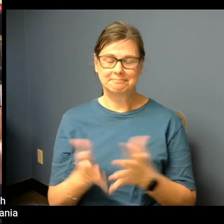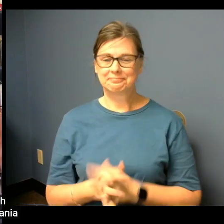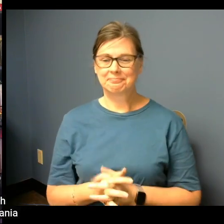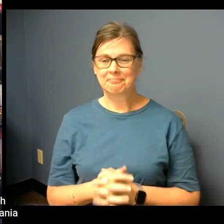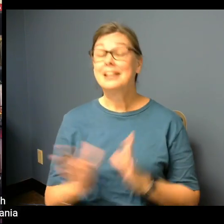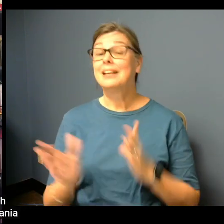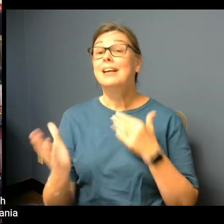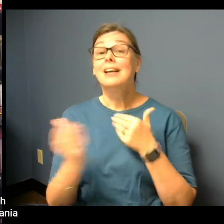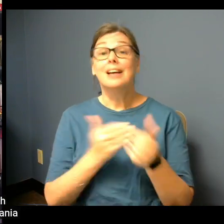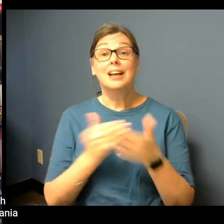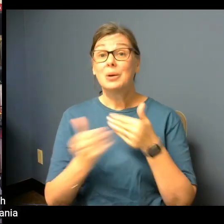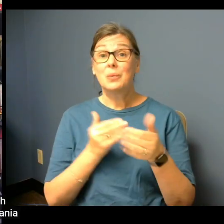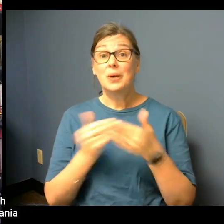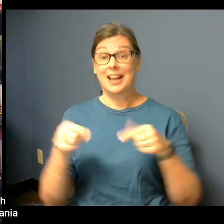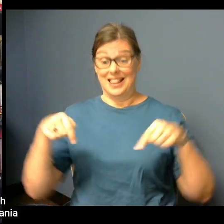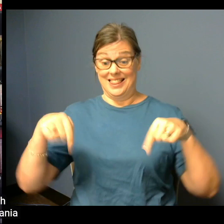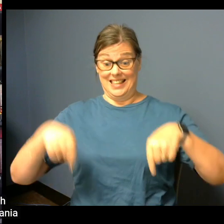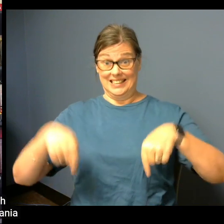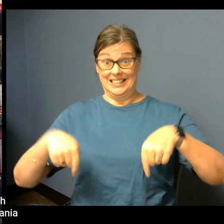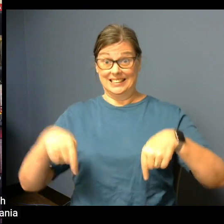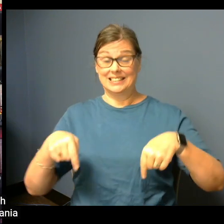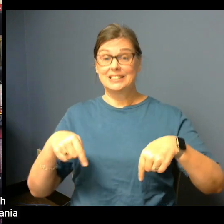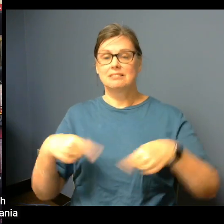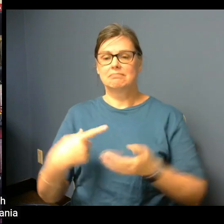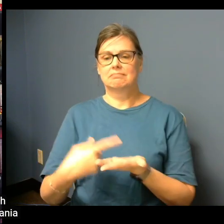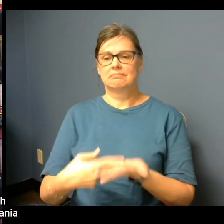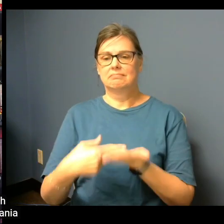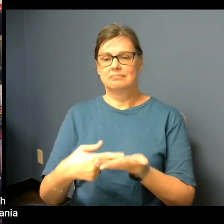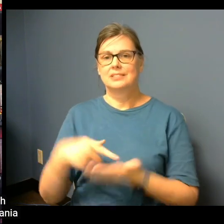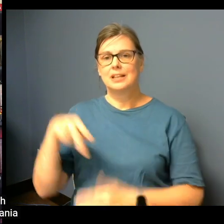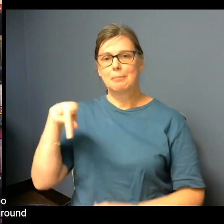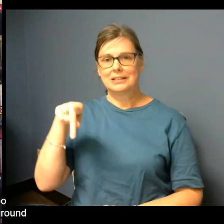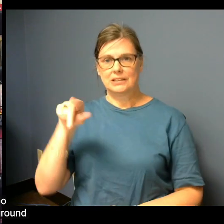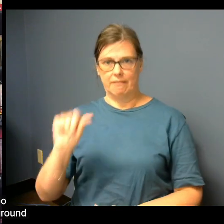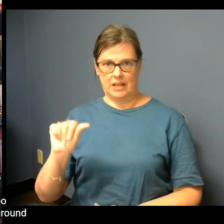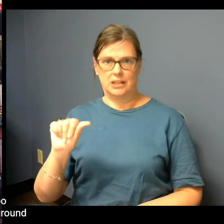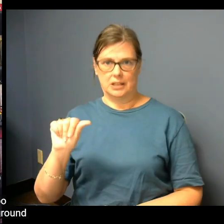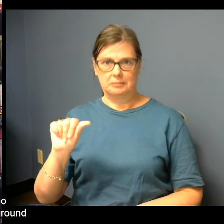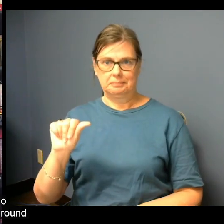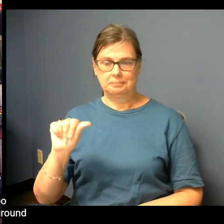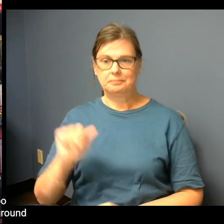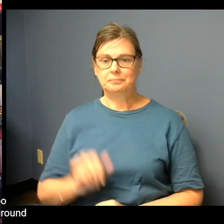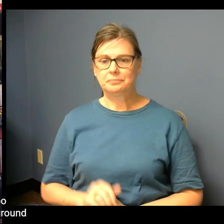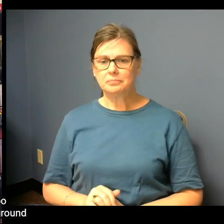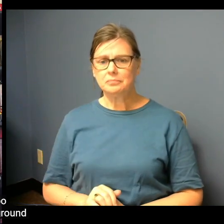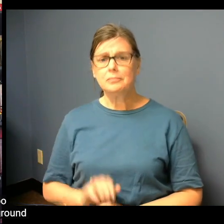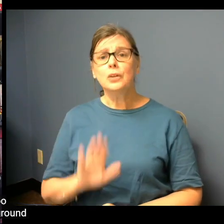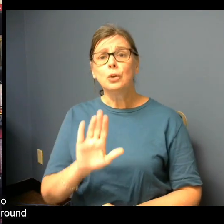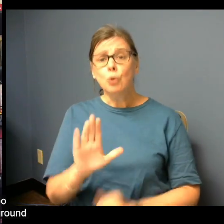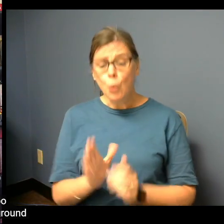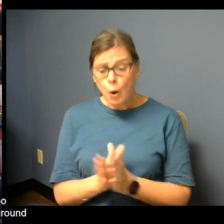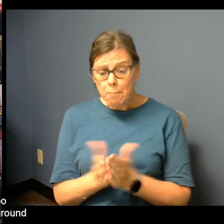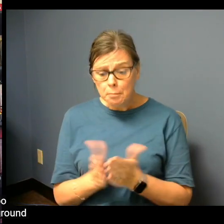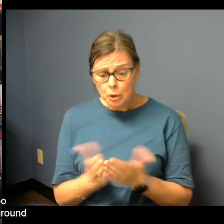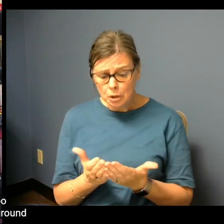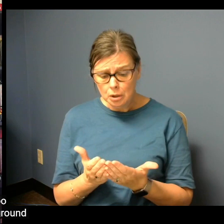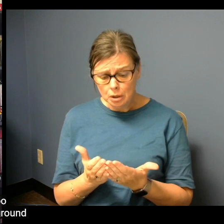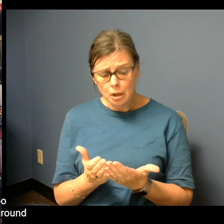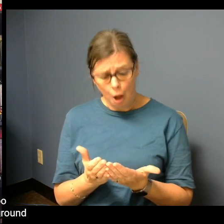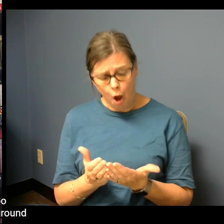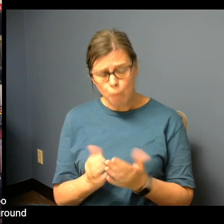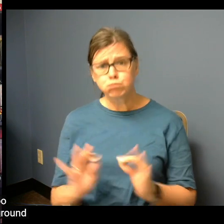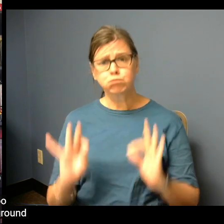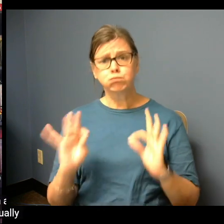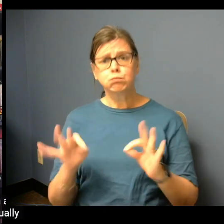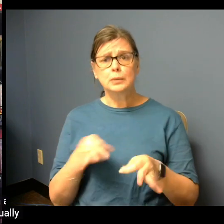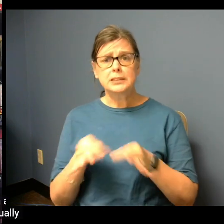Anyway, so we are in this little clip talking about Pennsylvania. Your textbook's actually pretty good on this. Kind